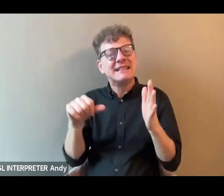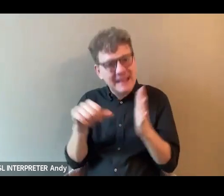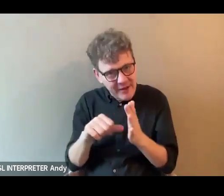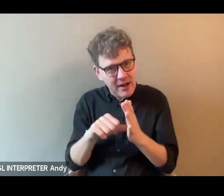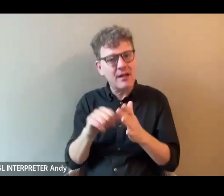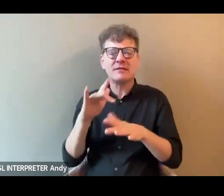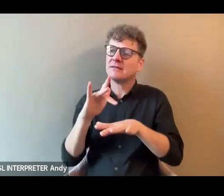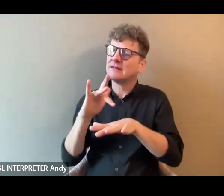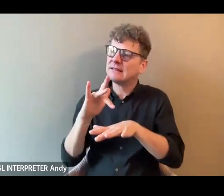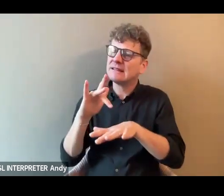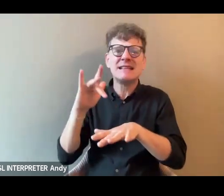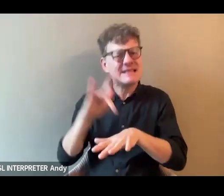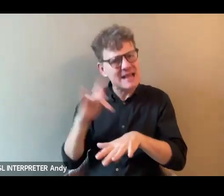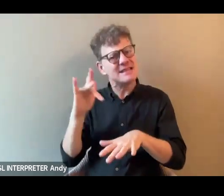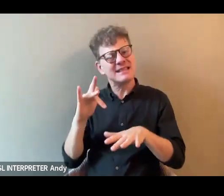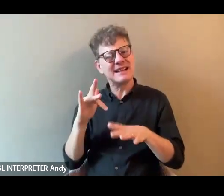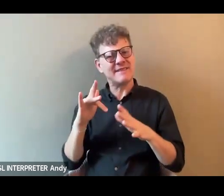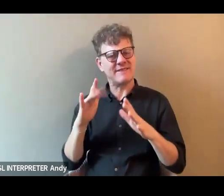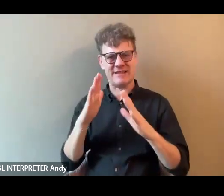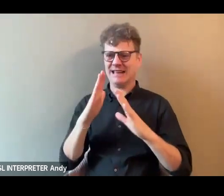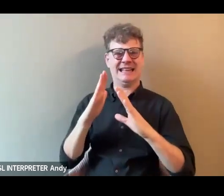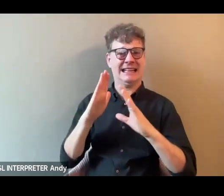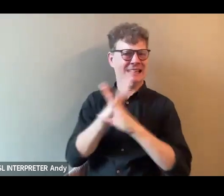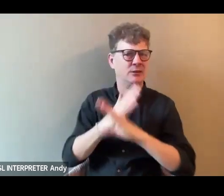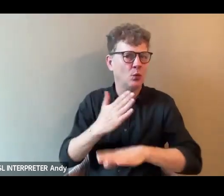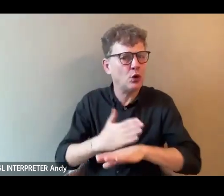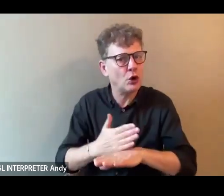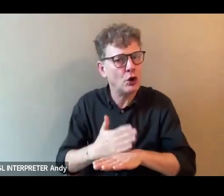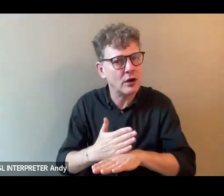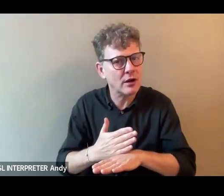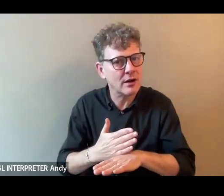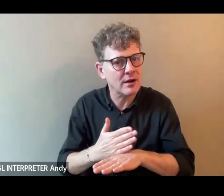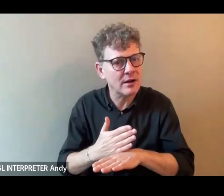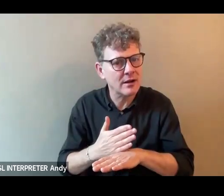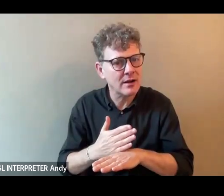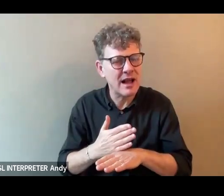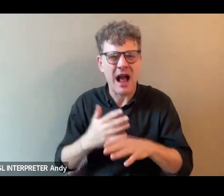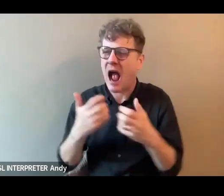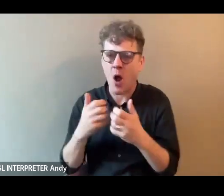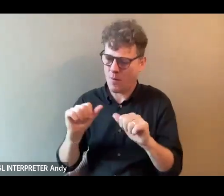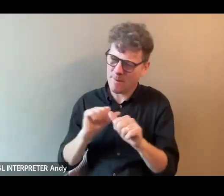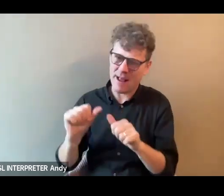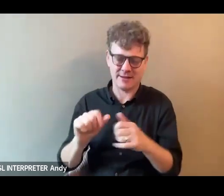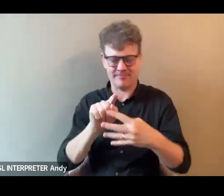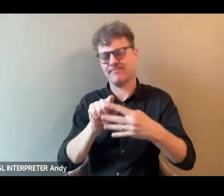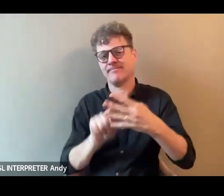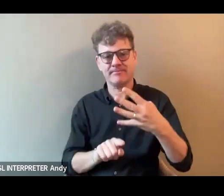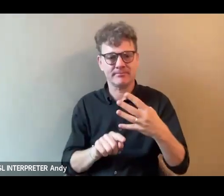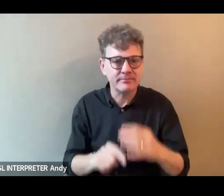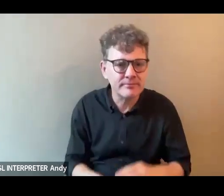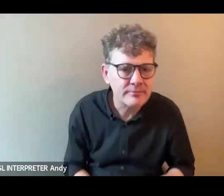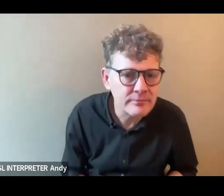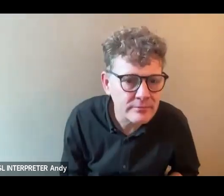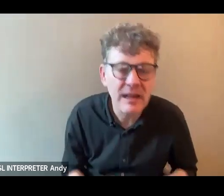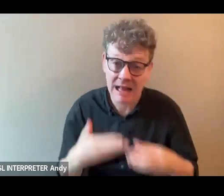sensitive, actually largely hidden from view work better. So we're looking at work in the